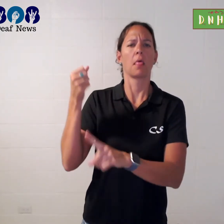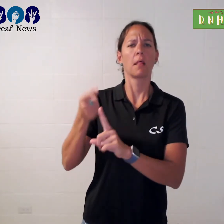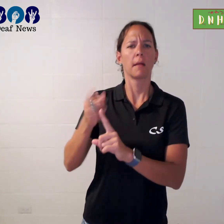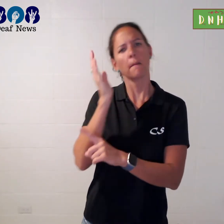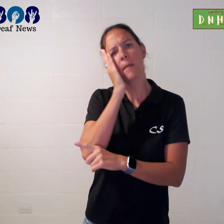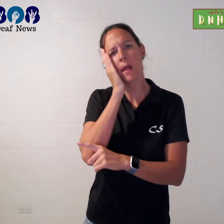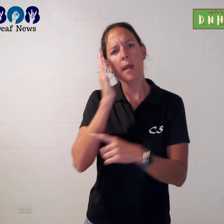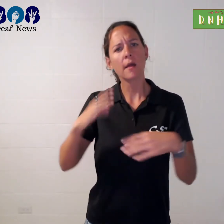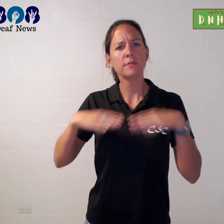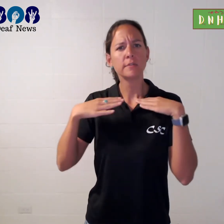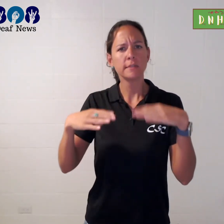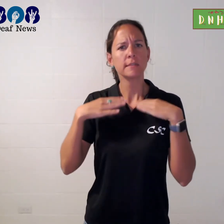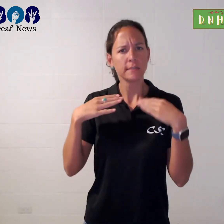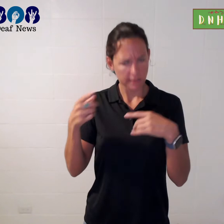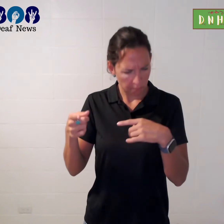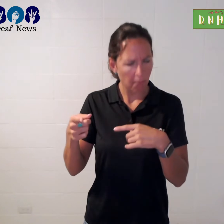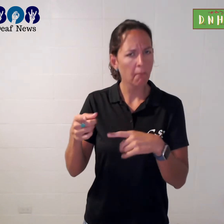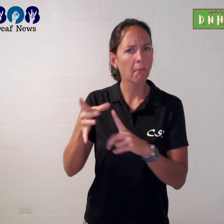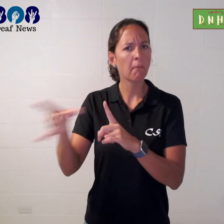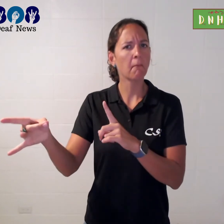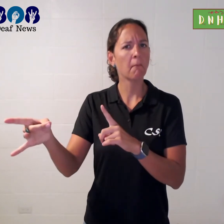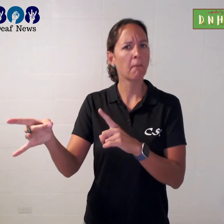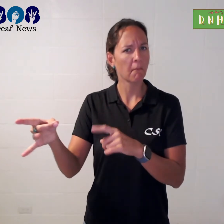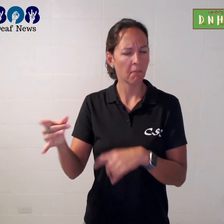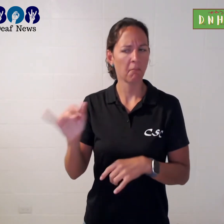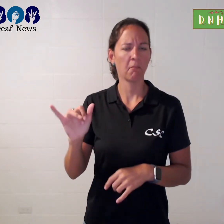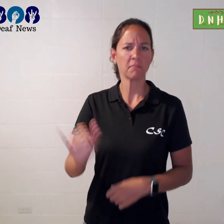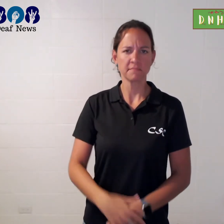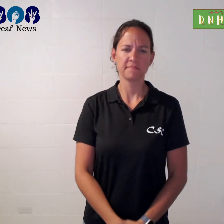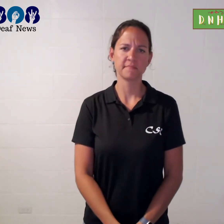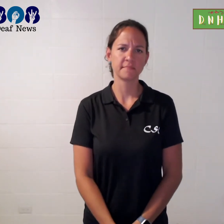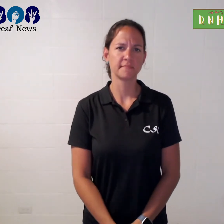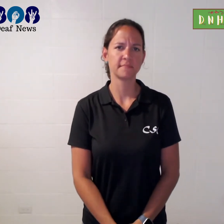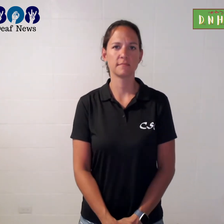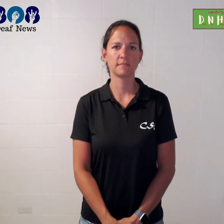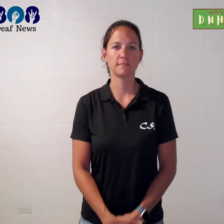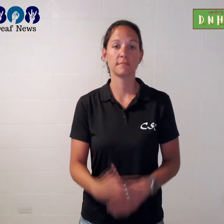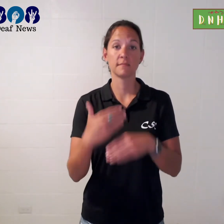However, there was one case transmitted from bed sheets.